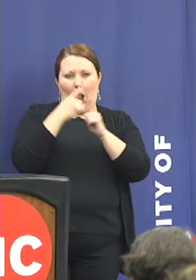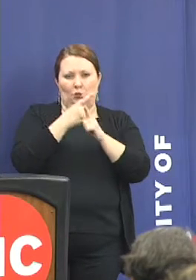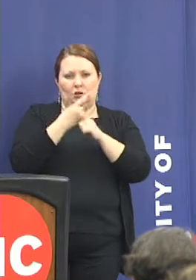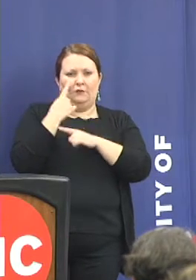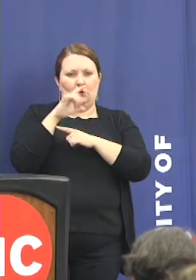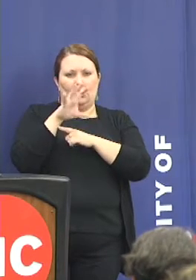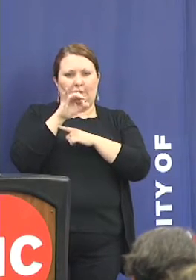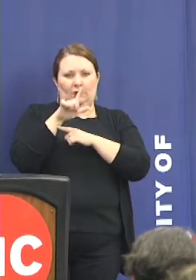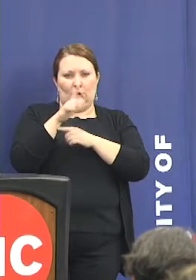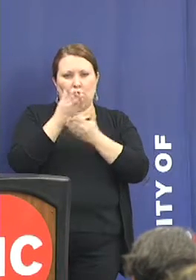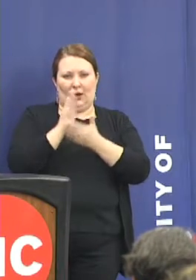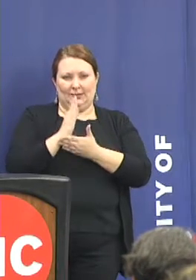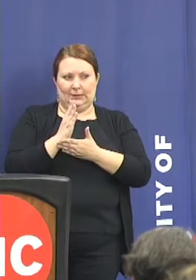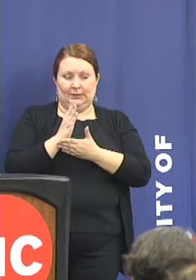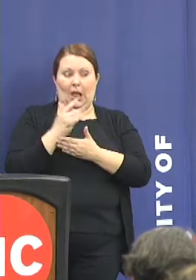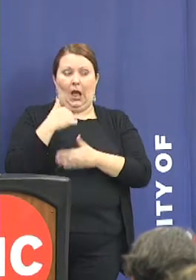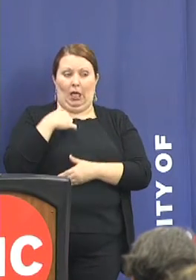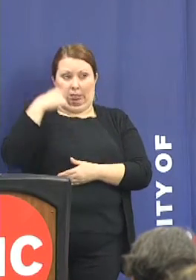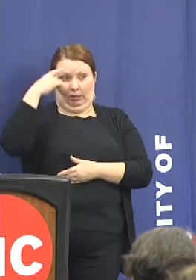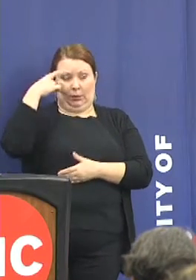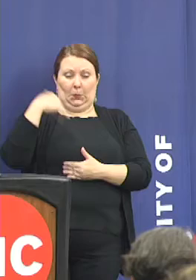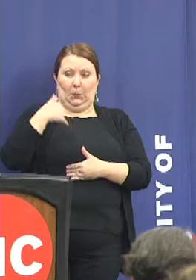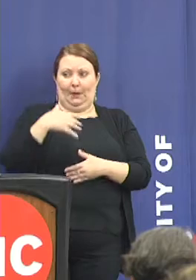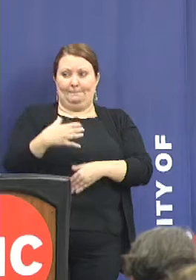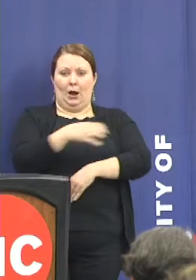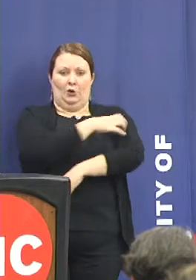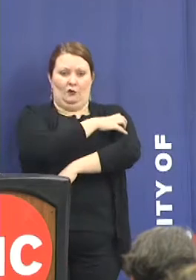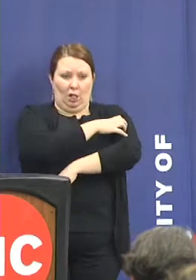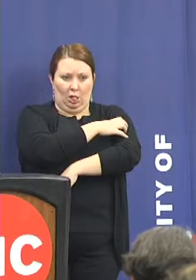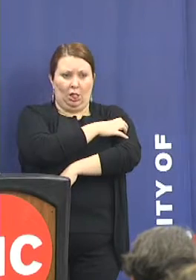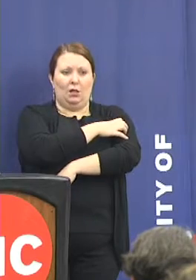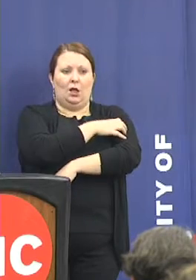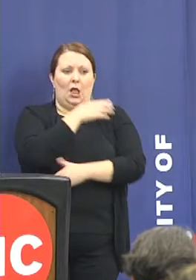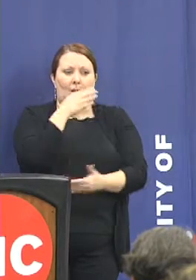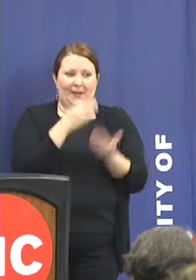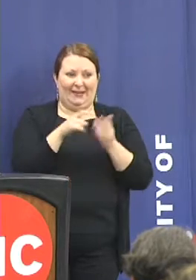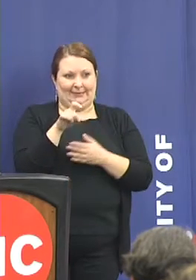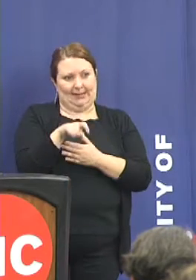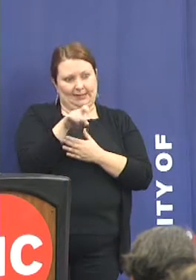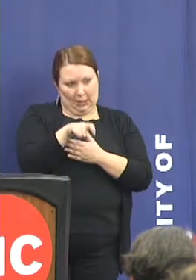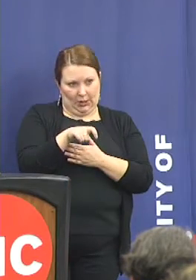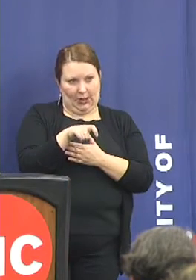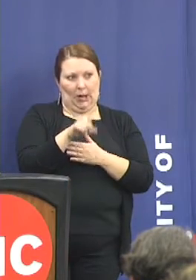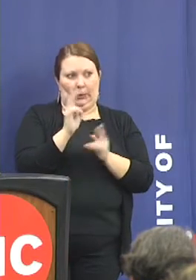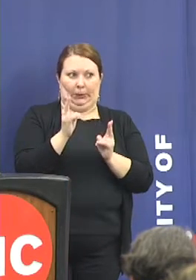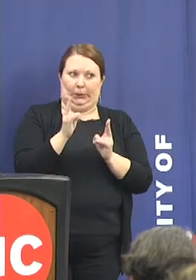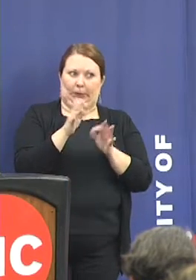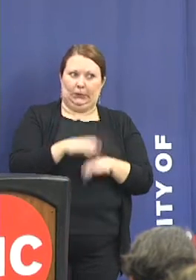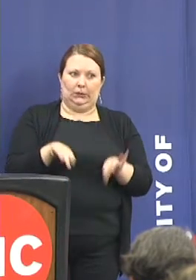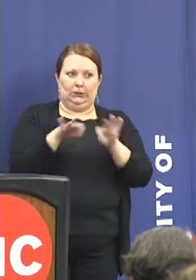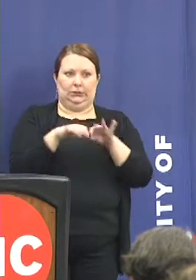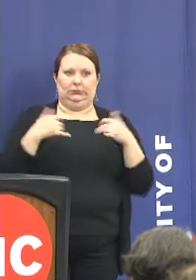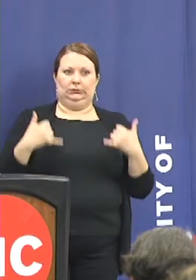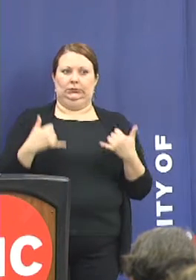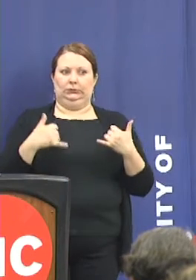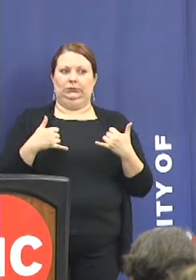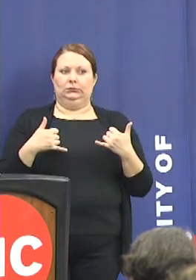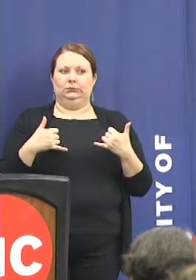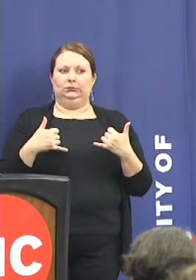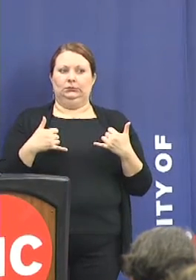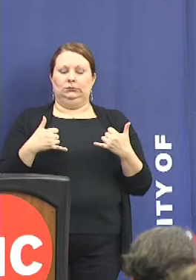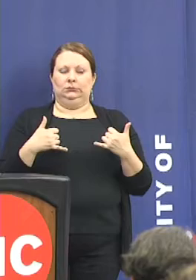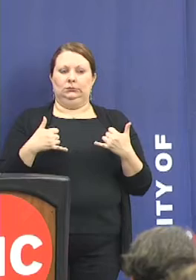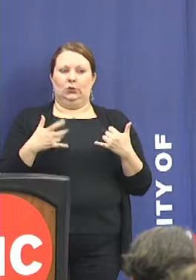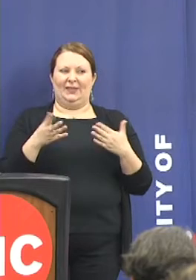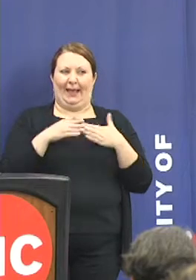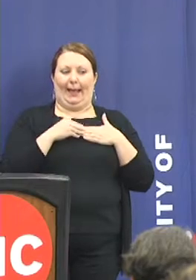for civil rights. To me, I think it's a very powerful and that perhaps necessary and very urgent need to, or a